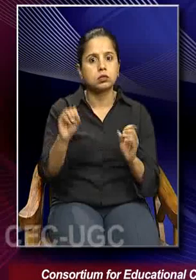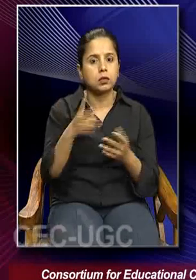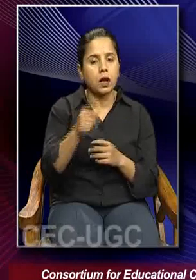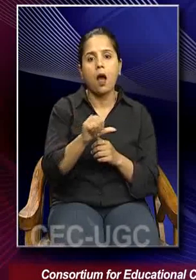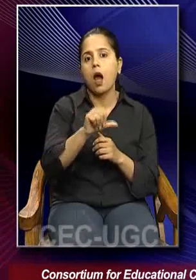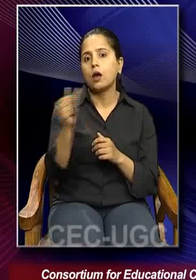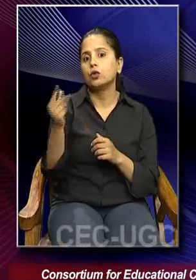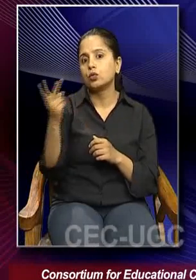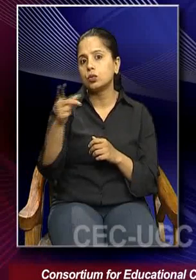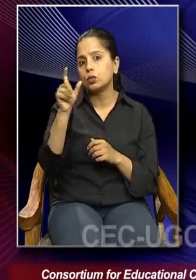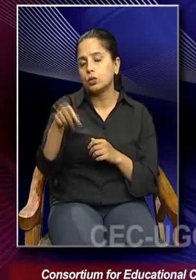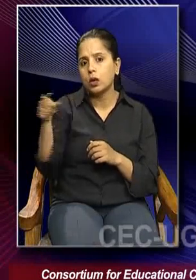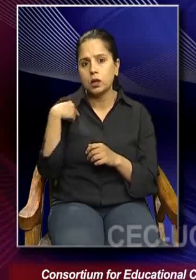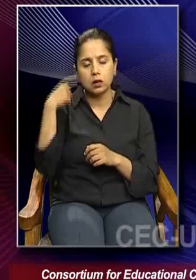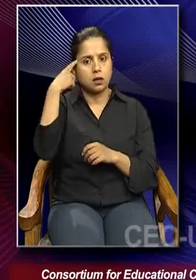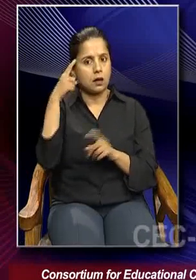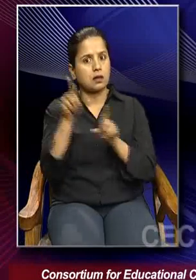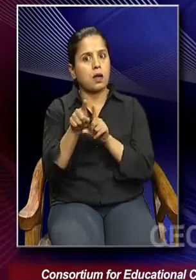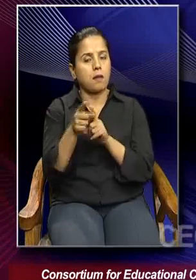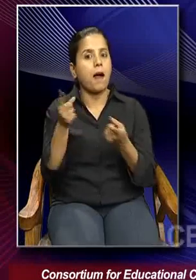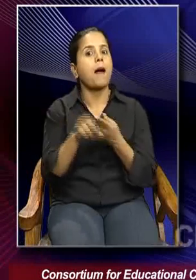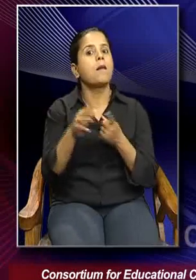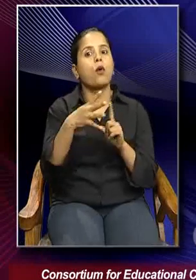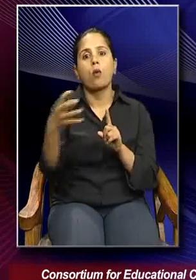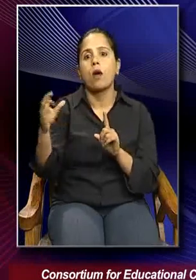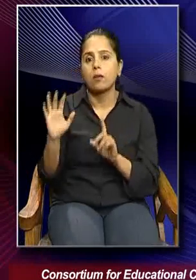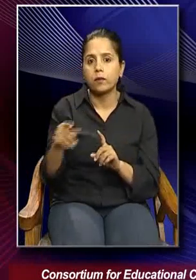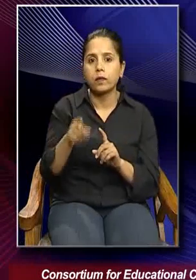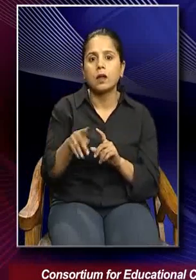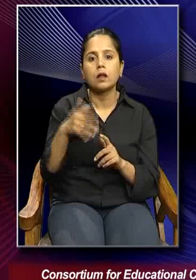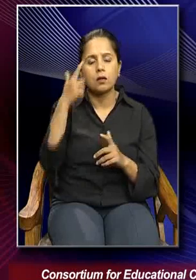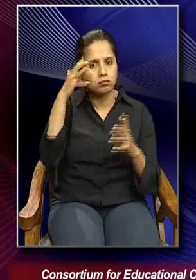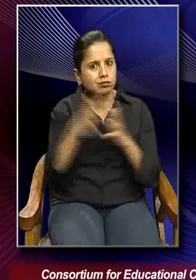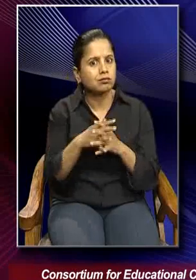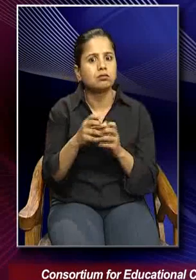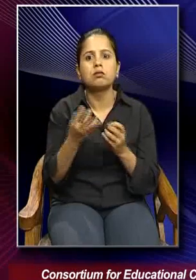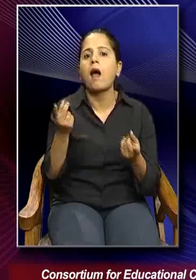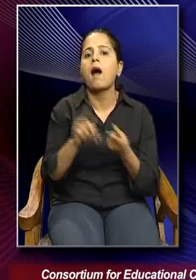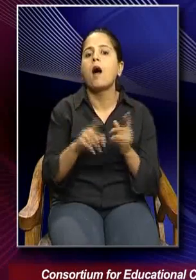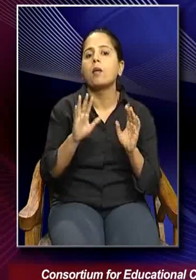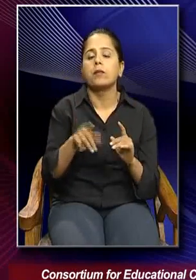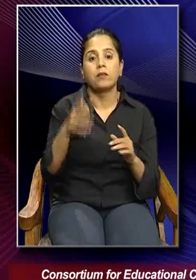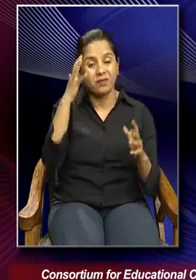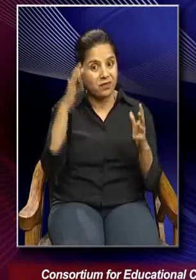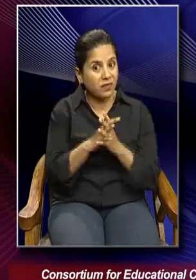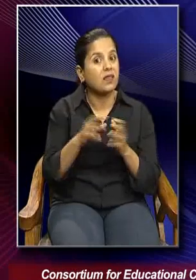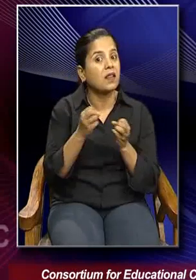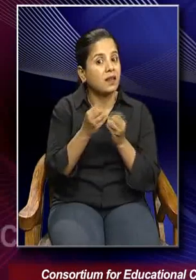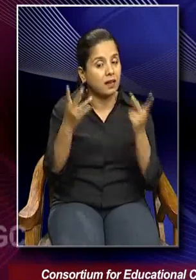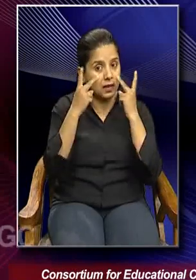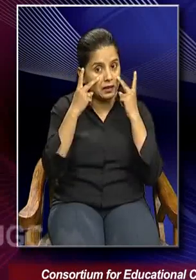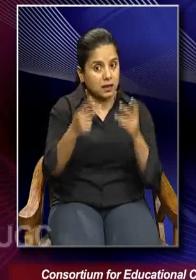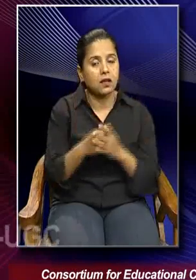other two also vibrate. And that's where the disturbance takes place. And this disturbance,